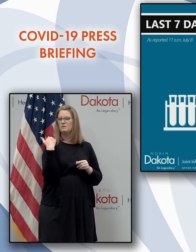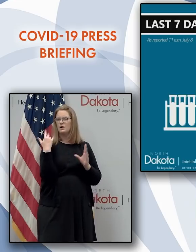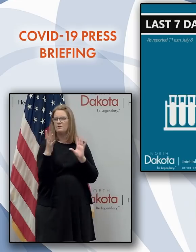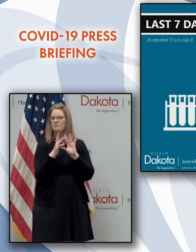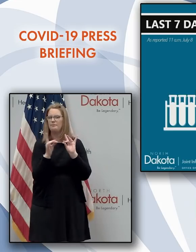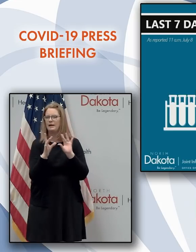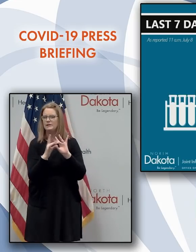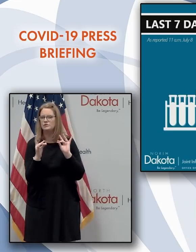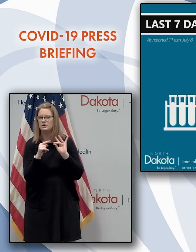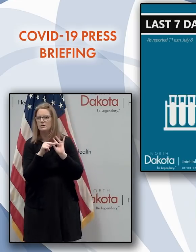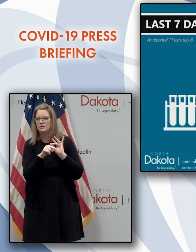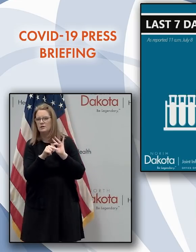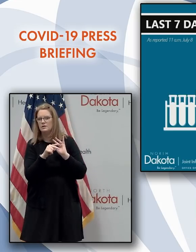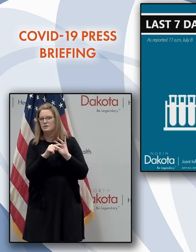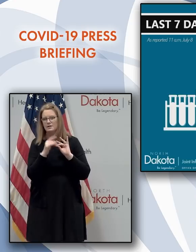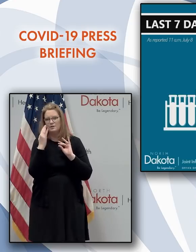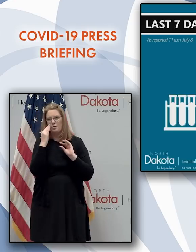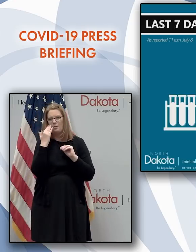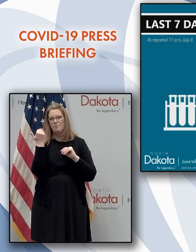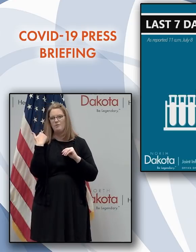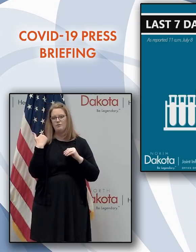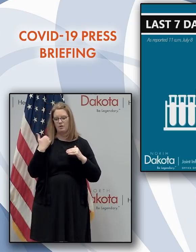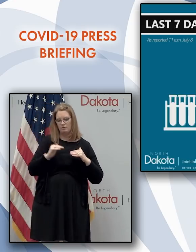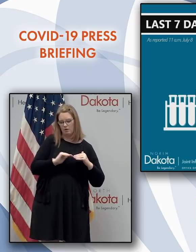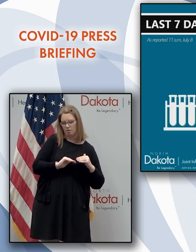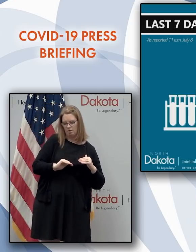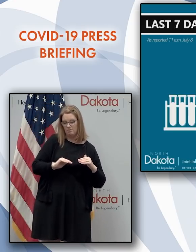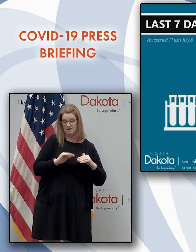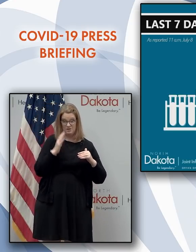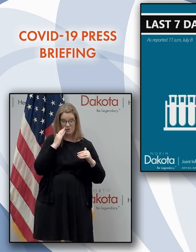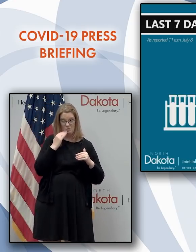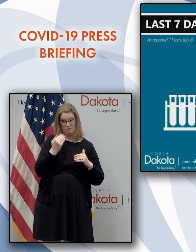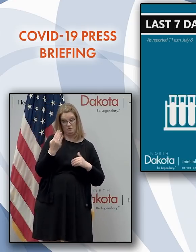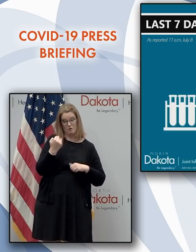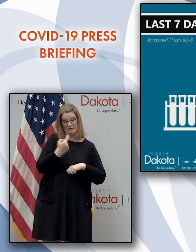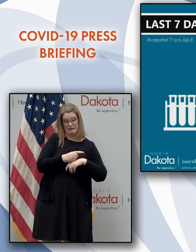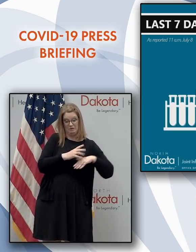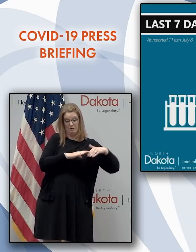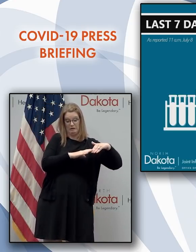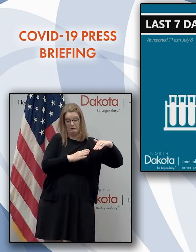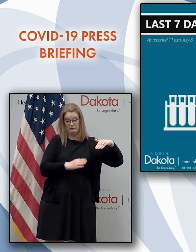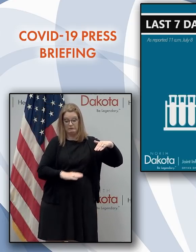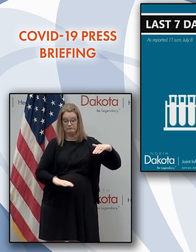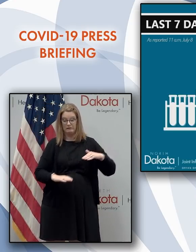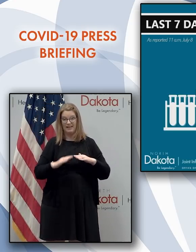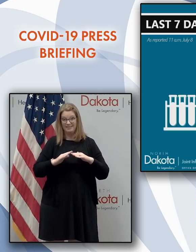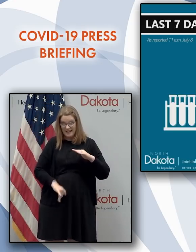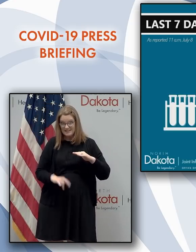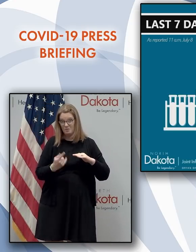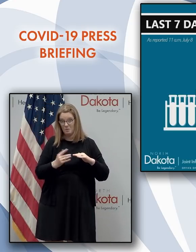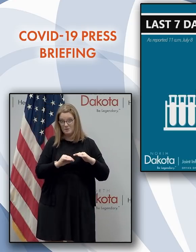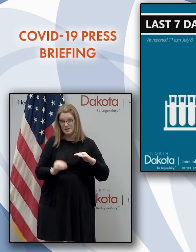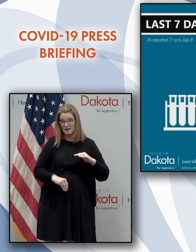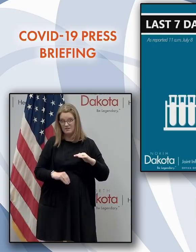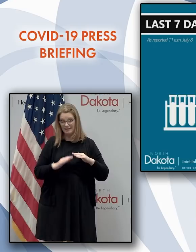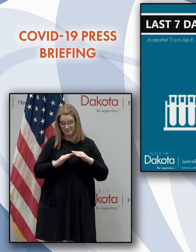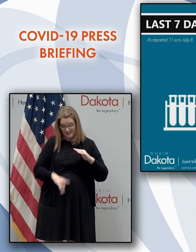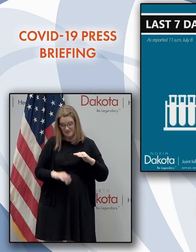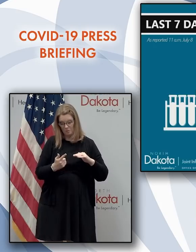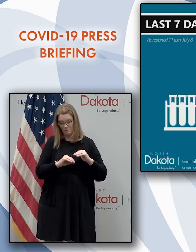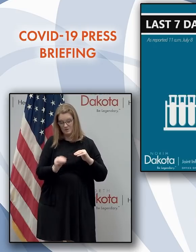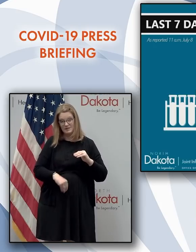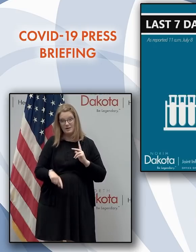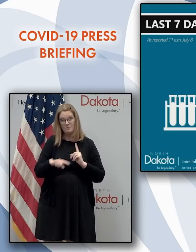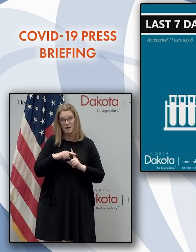this is pulling up where we were. We got actually below on the 14-day rolling a few weeks ago, below 1% positive,